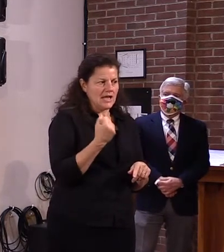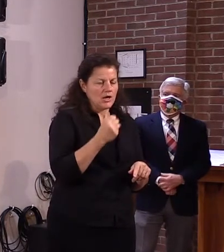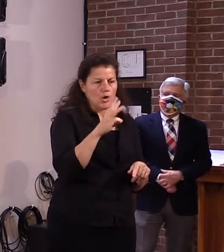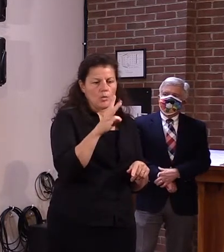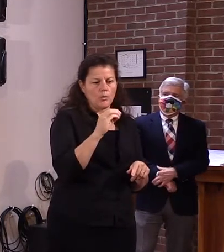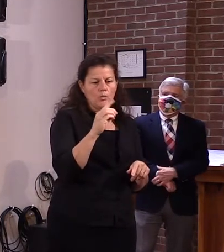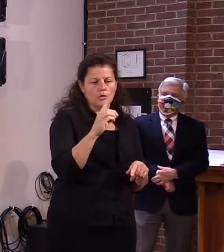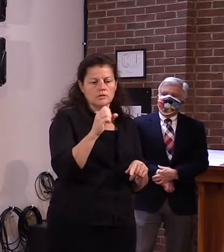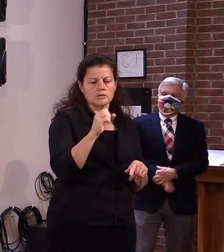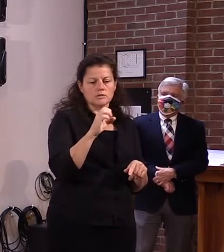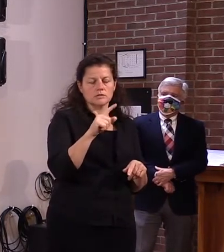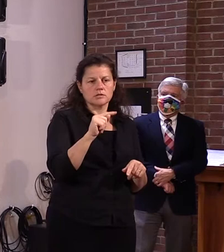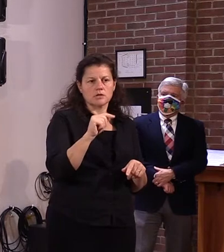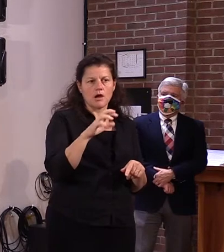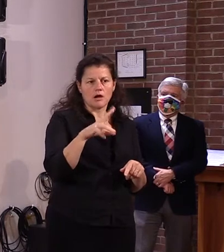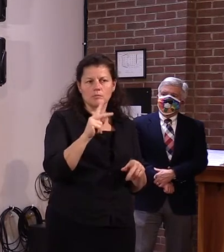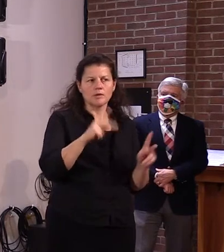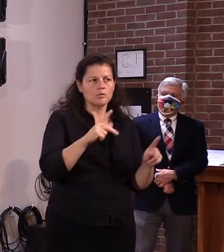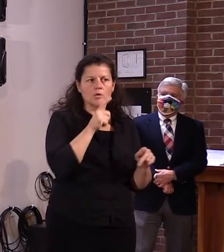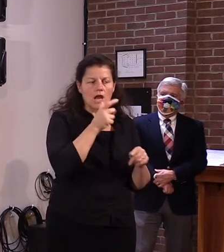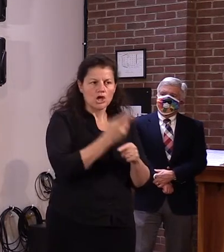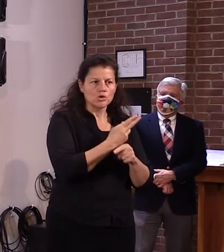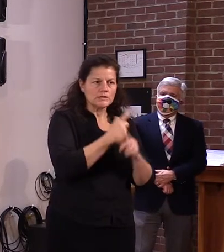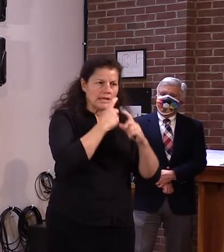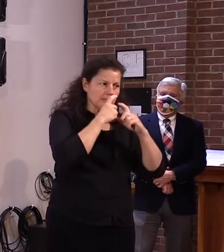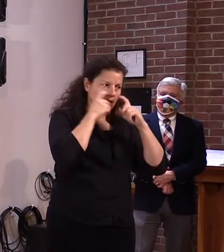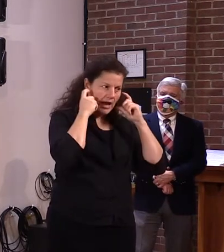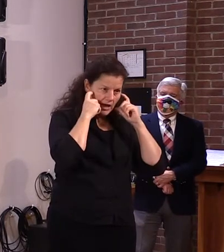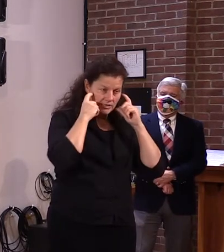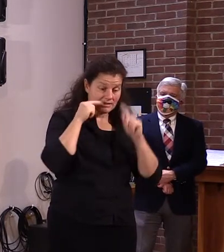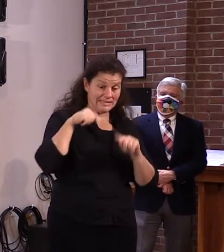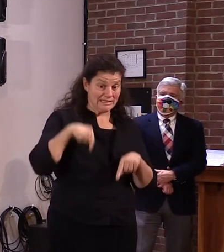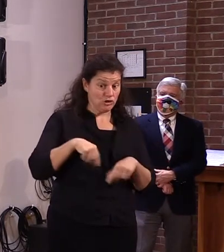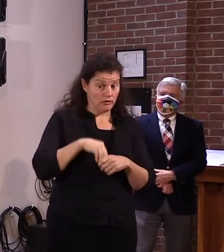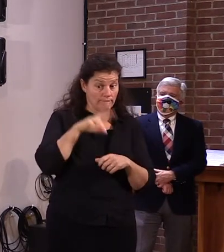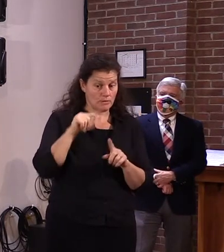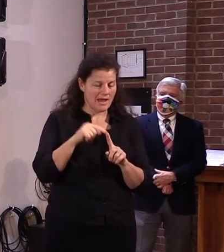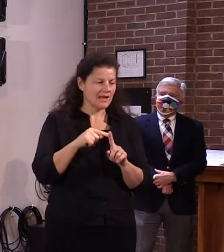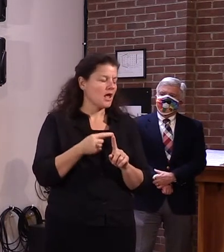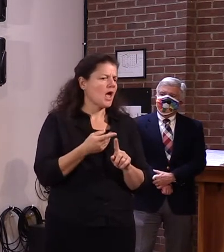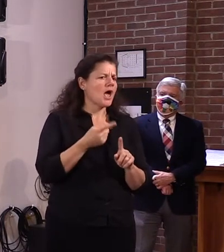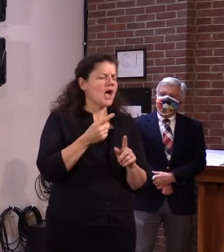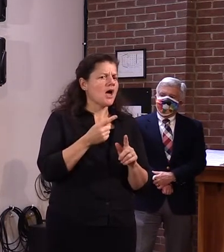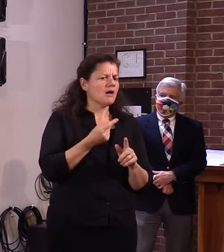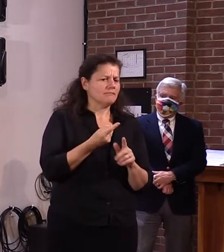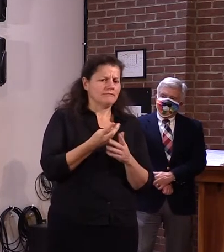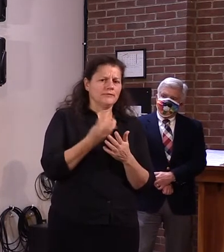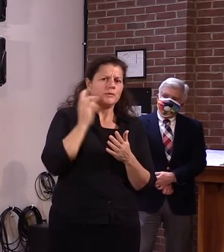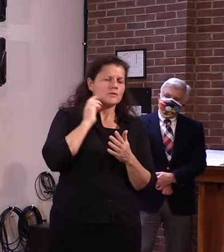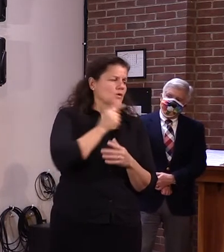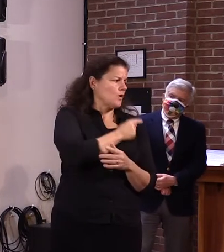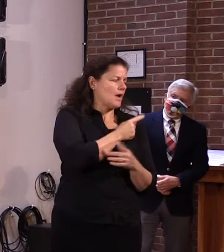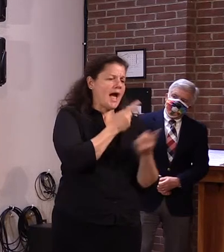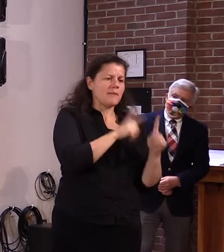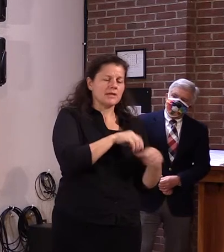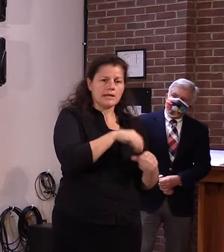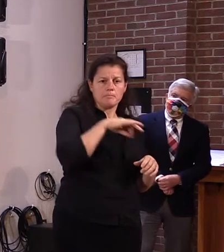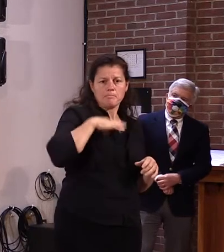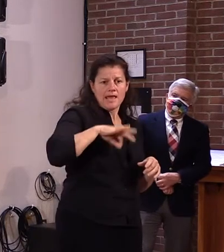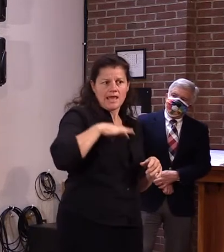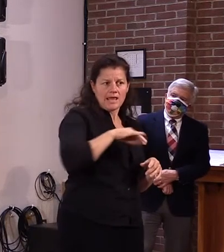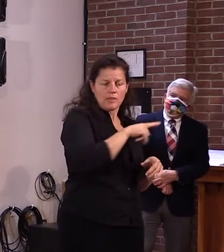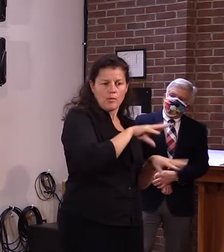wearing masks. Considering the wedding that happened in Maine and the 8 deaths that followed due to the